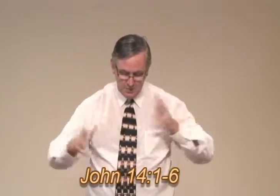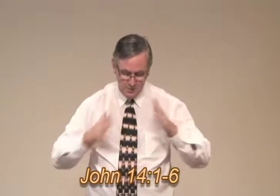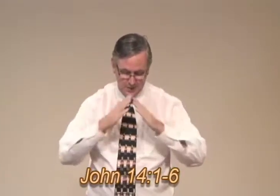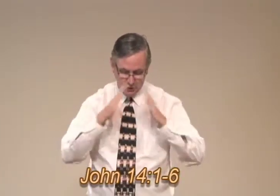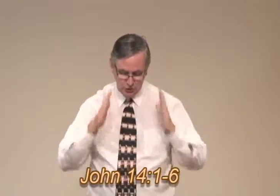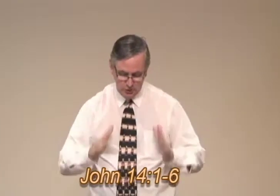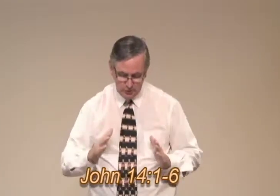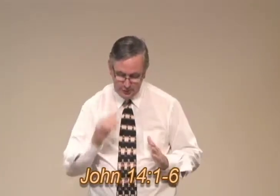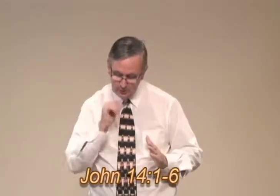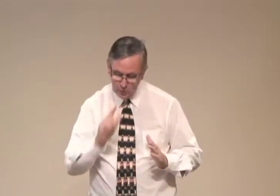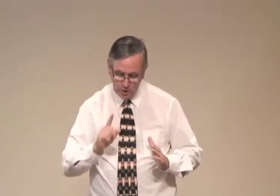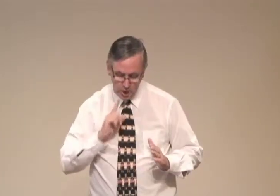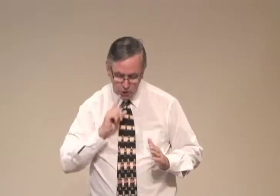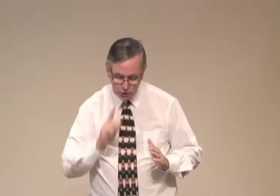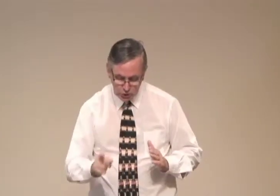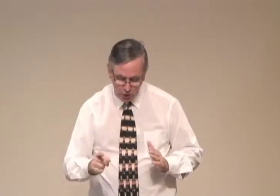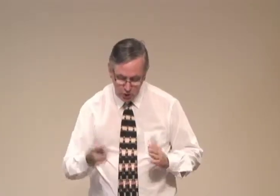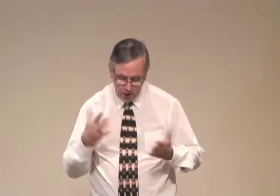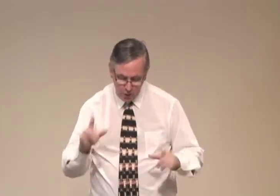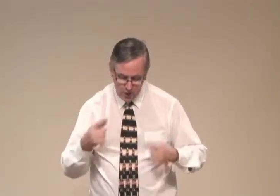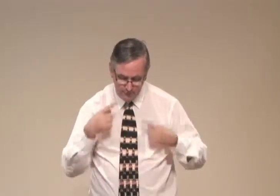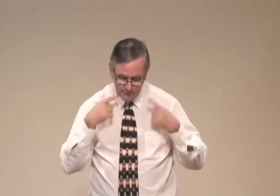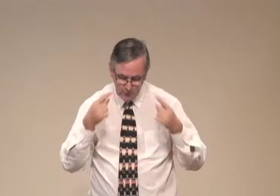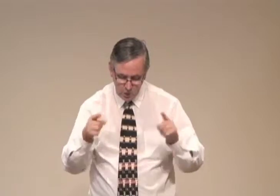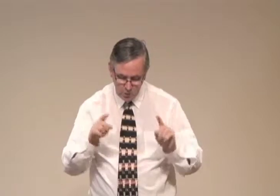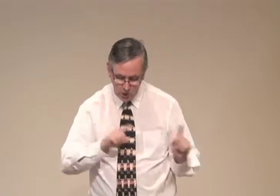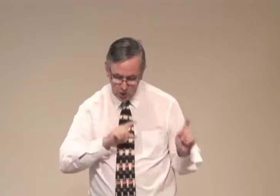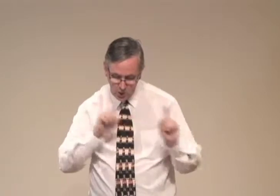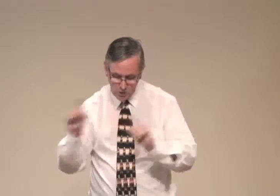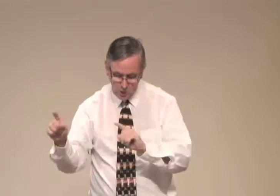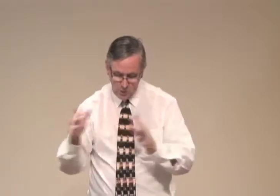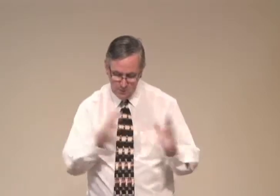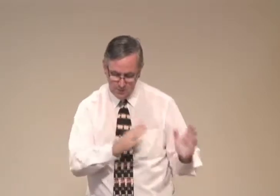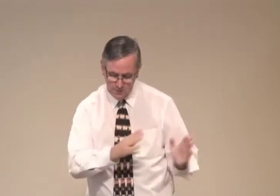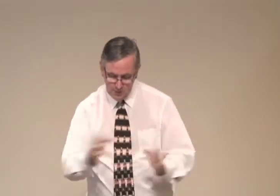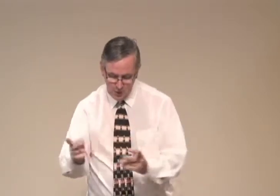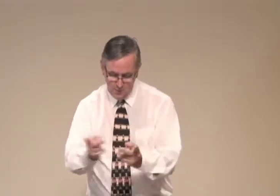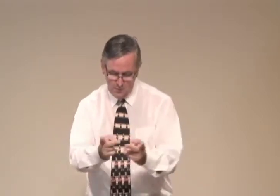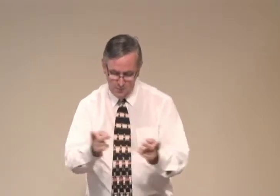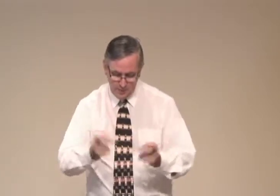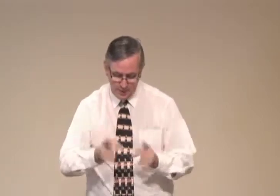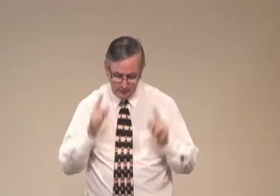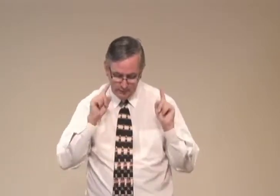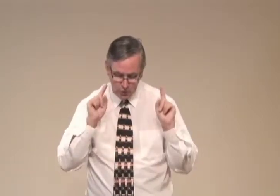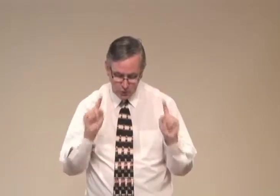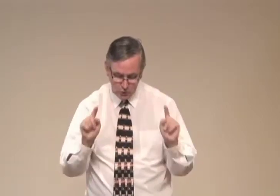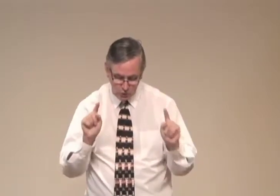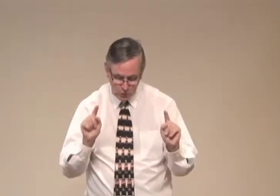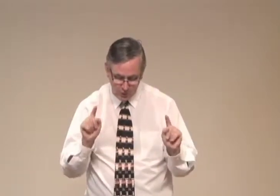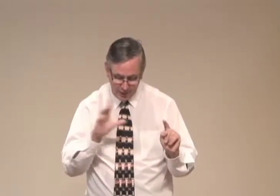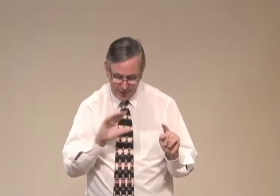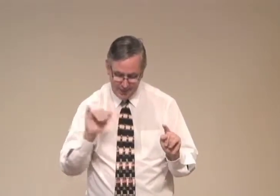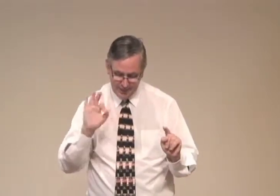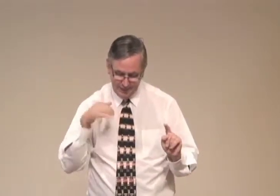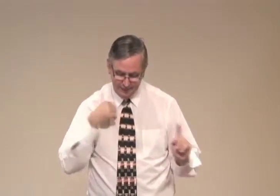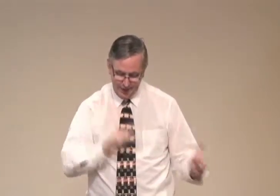house are many mansions. If it were not so, I would have told you. I go to prepare a place for you.